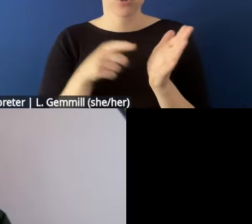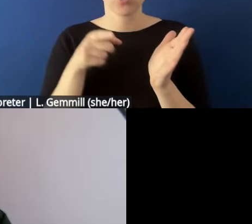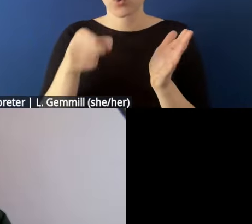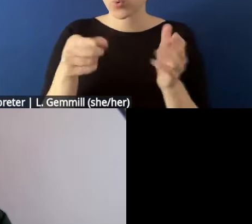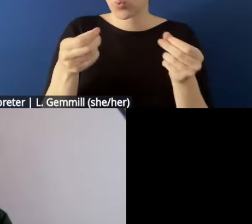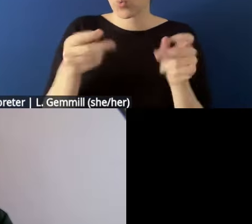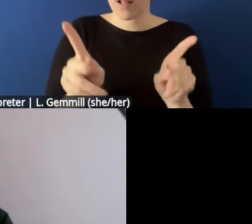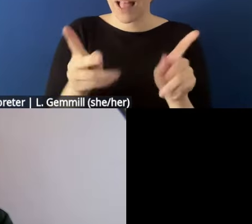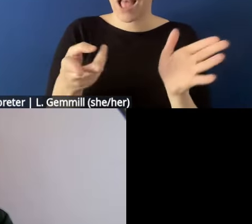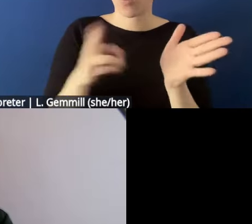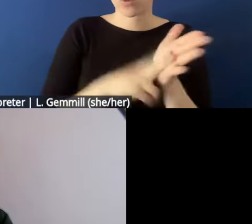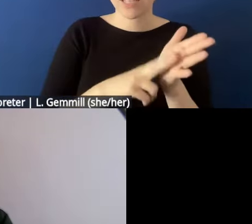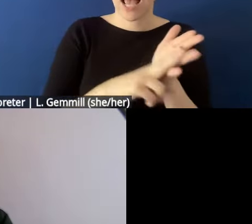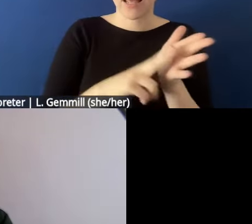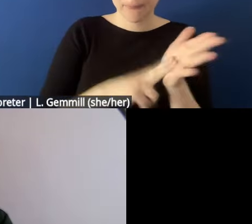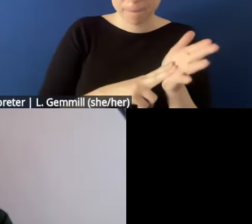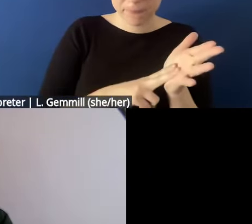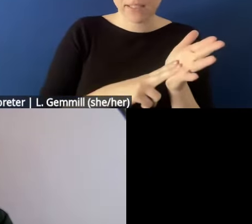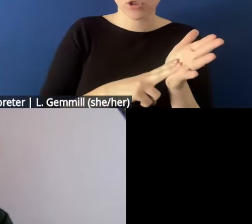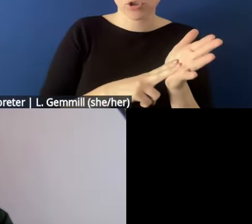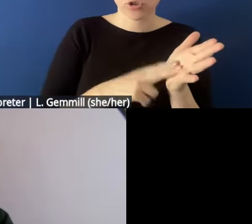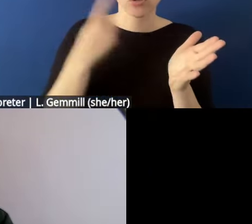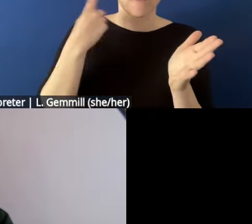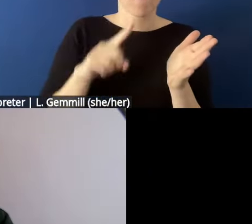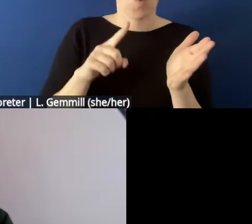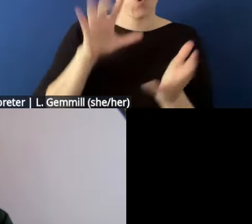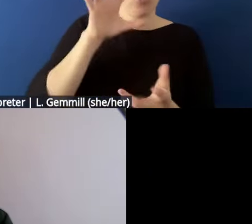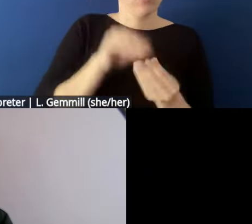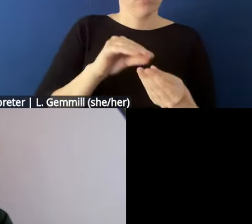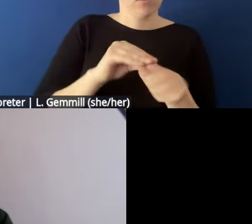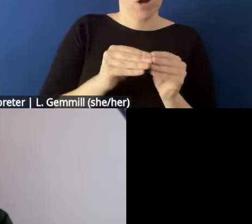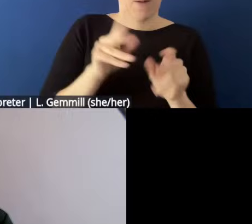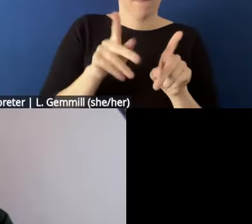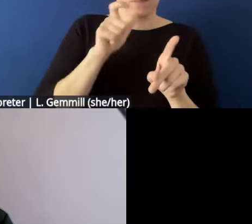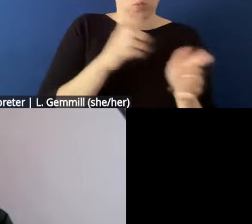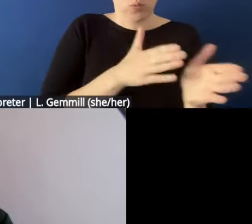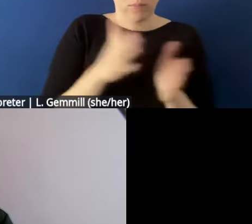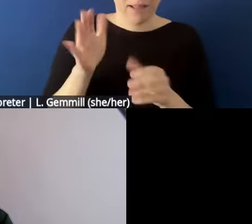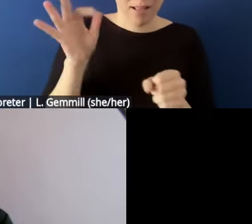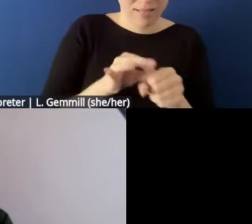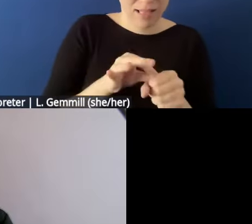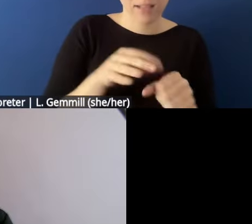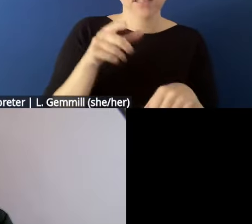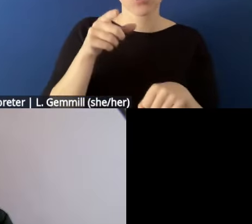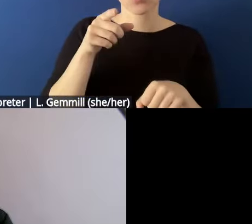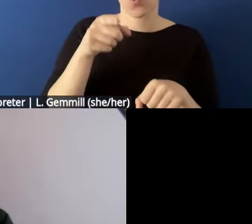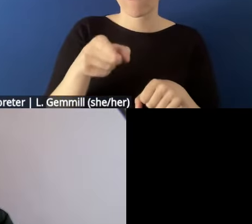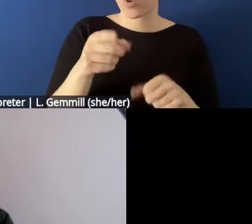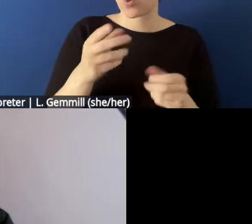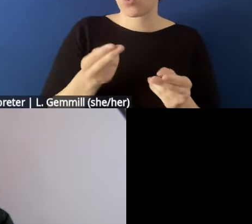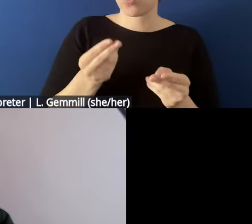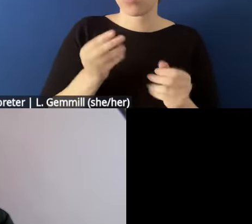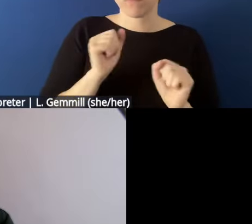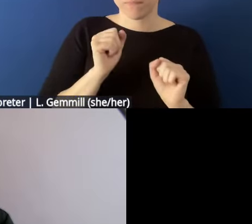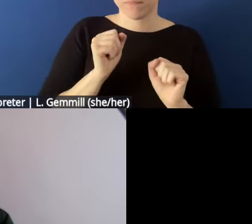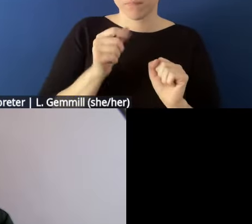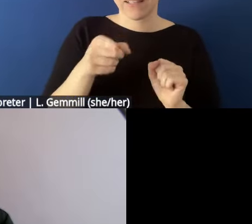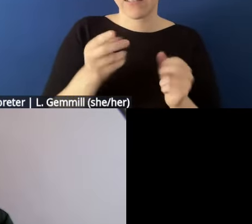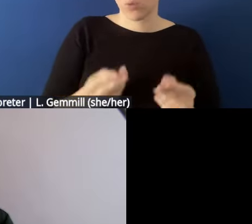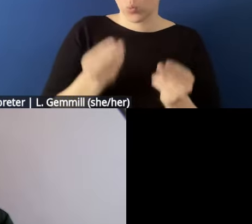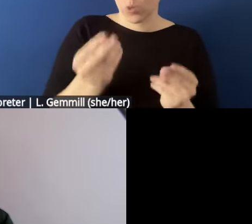petition for the number of people to be elected. Meaning that if you're only electing one or nominating, excuse me, one